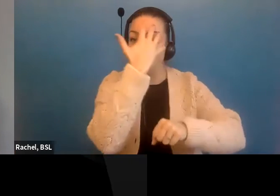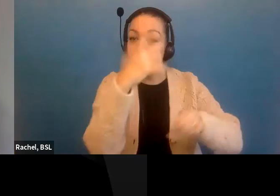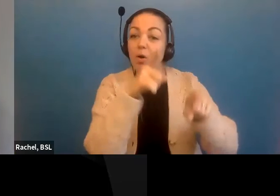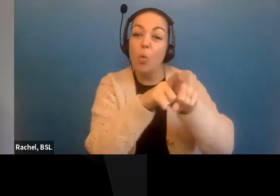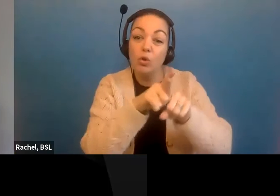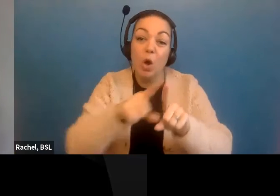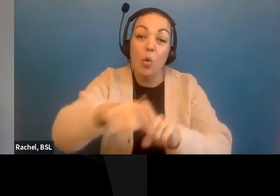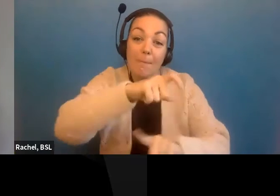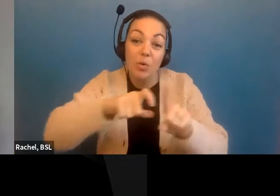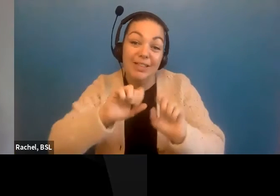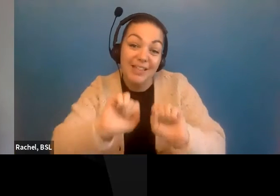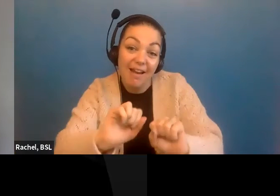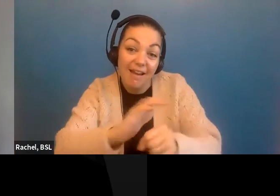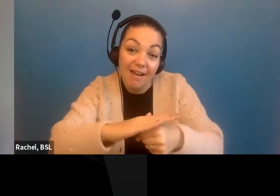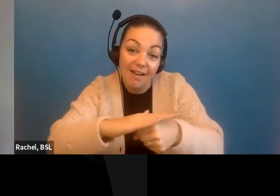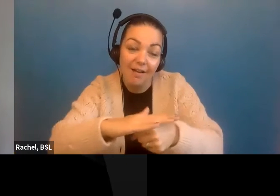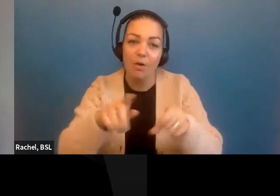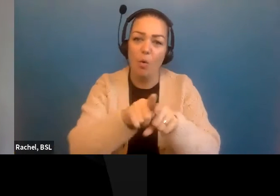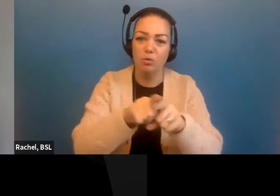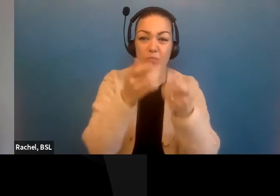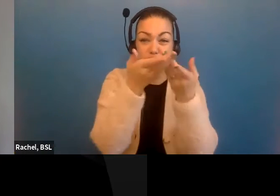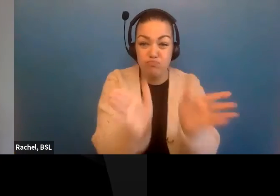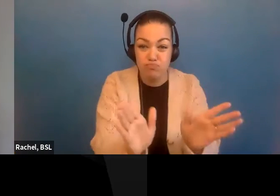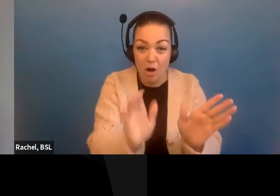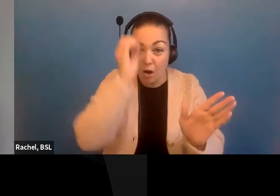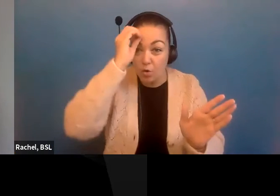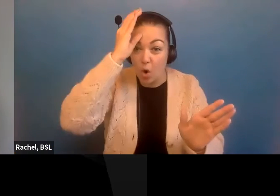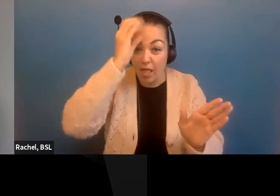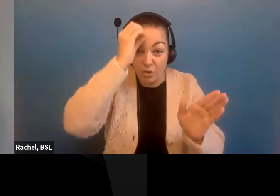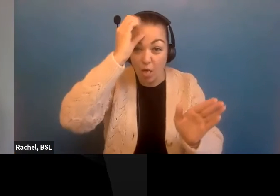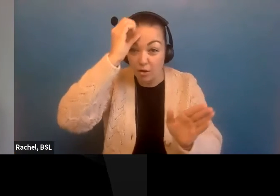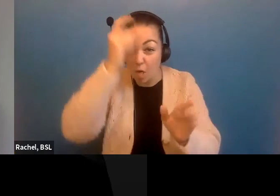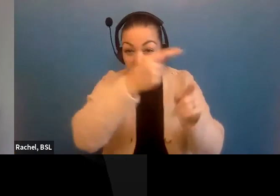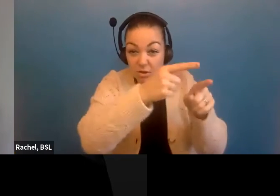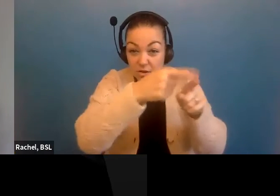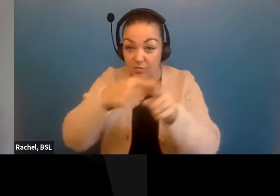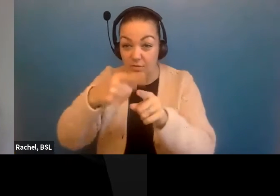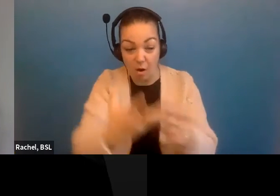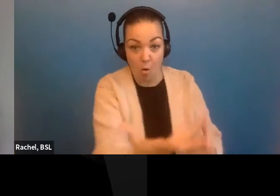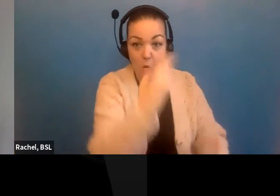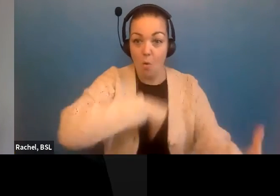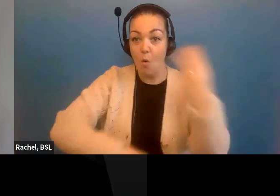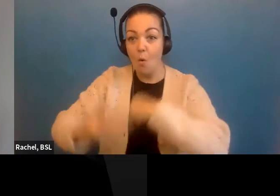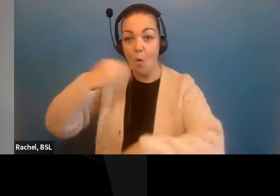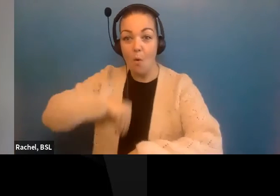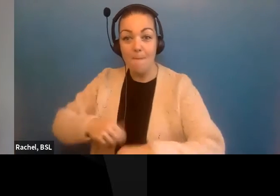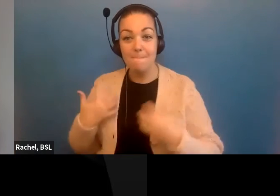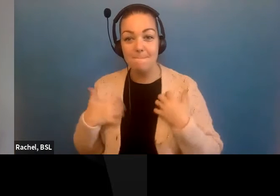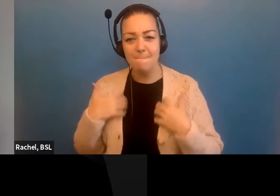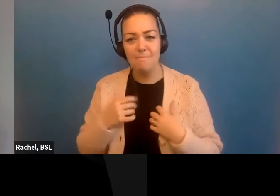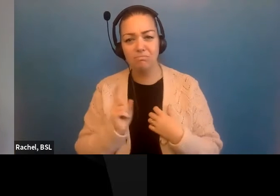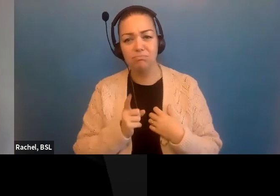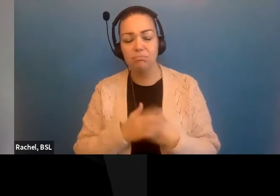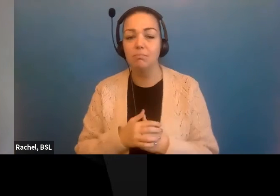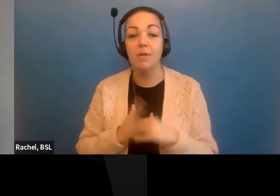stakeholders, and the breadth of knowledge that comes from engaging with all those different parties within these reports. So we'll